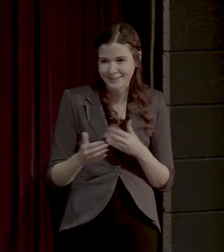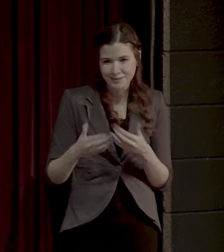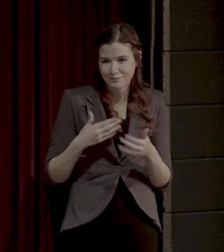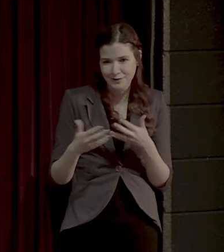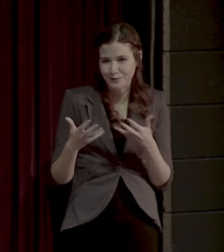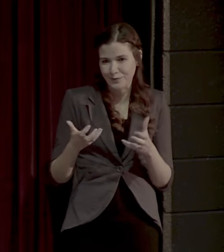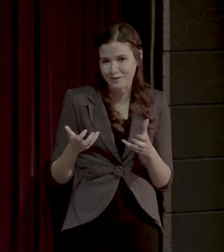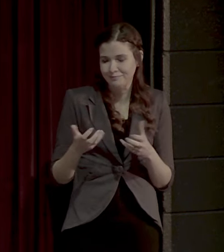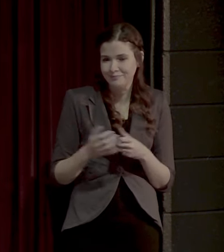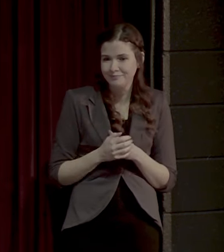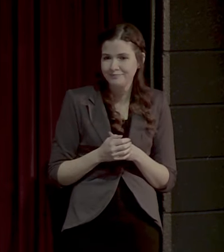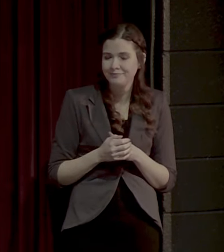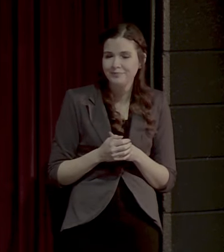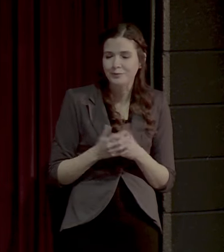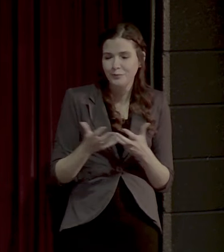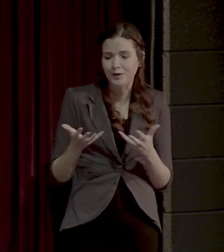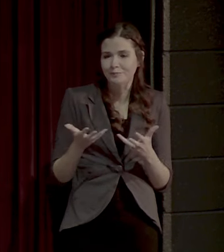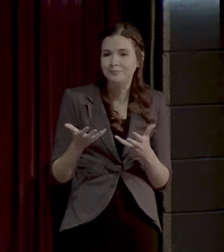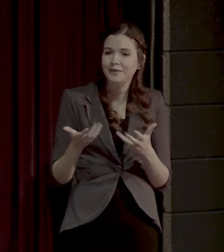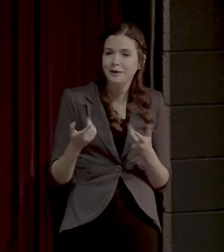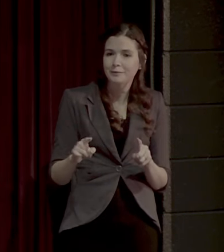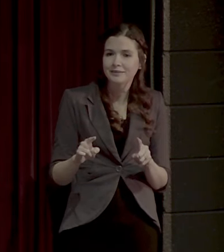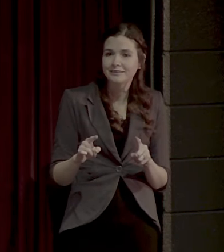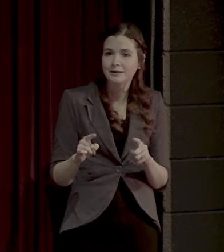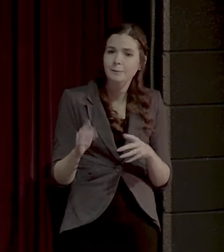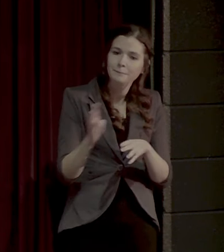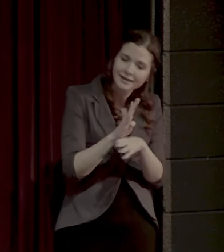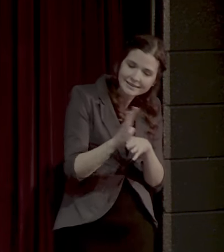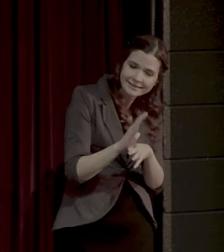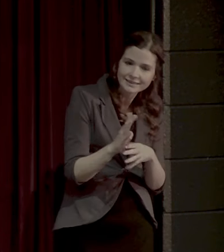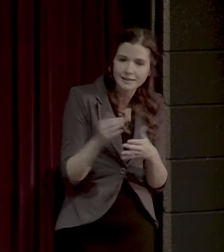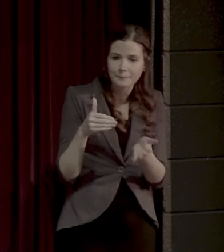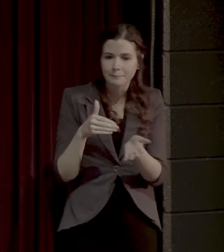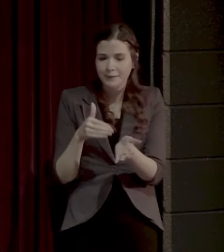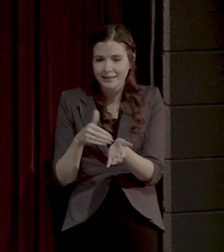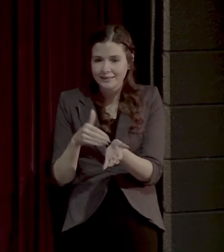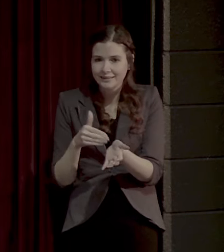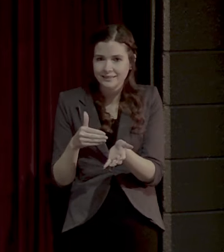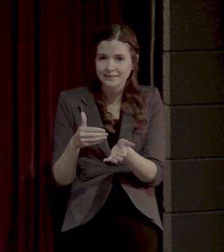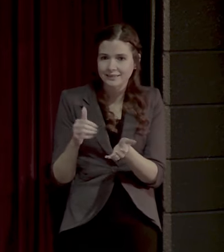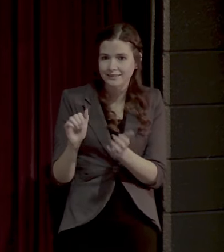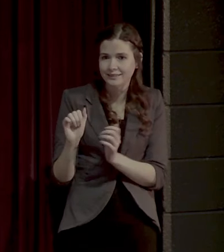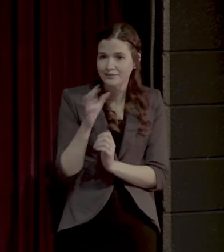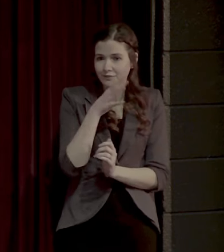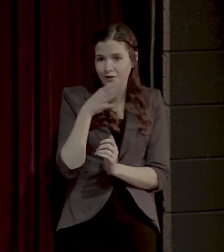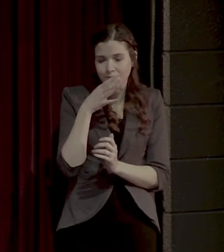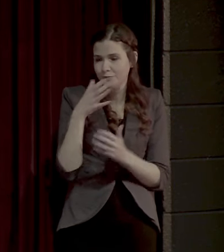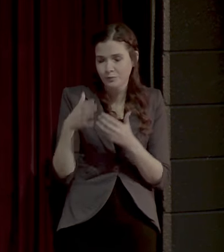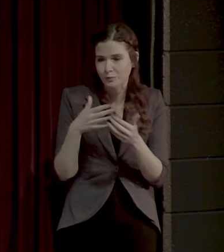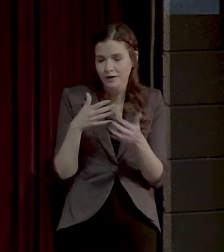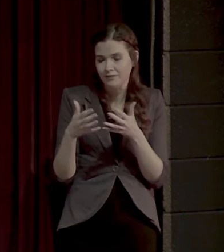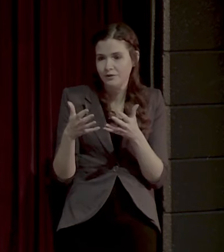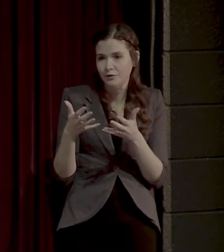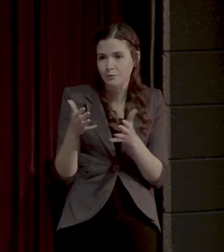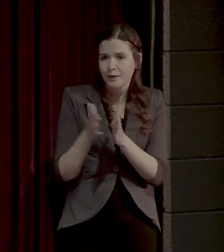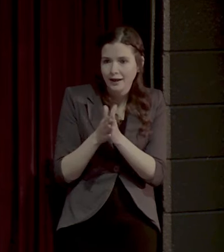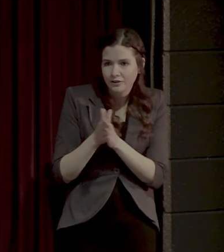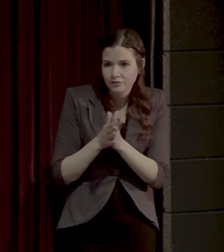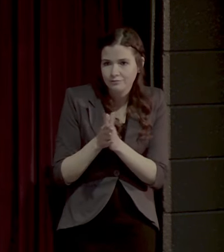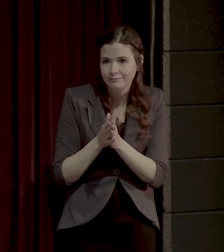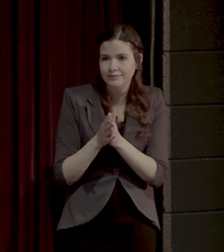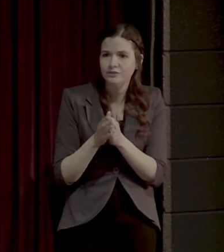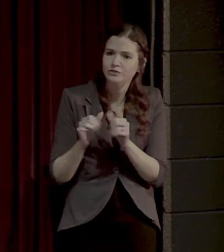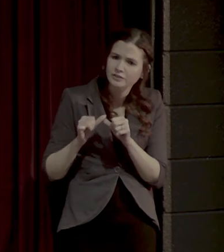may be, whether that is in business, medicine, agriculture, or whatever your passion is. It's important that we push the boundaries and